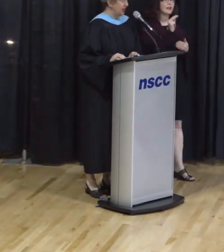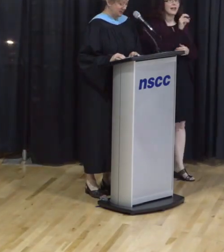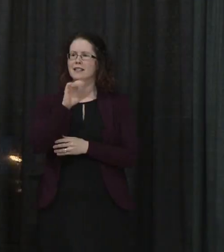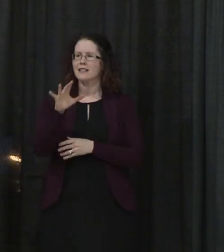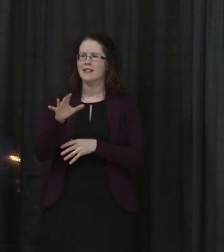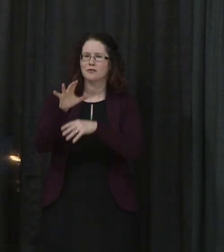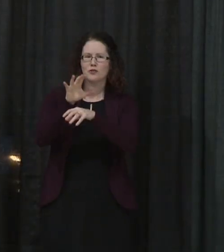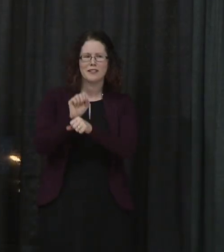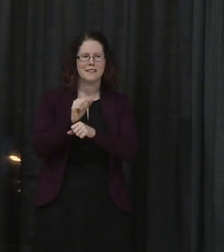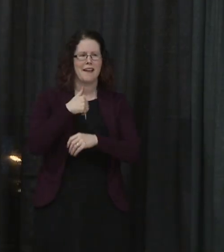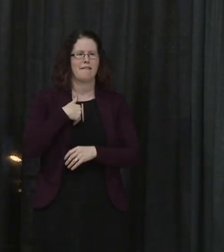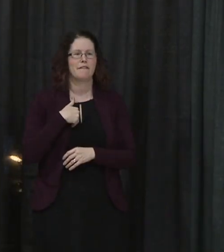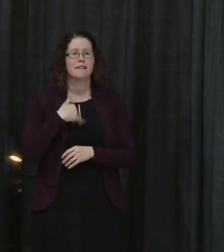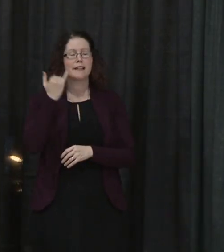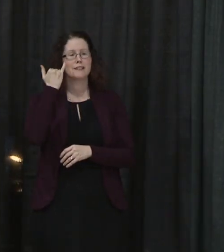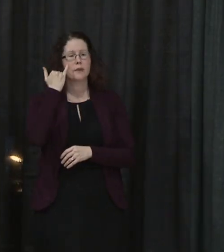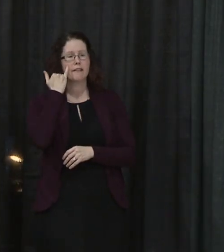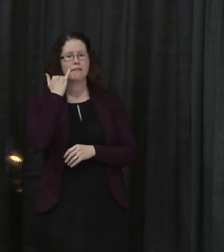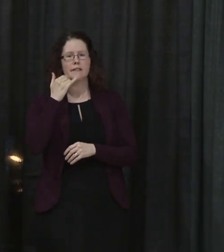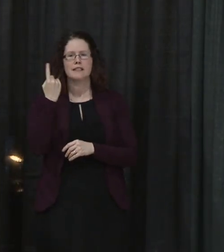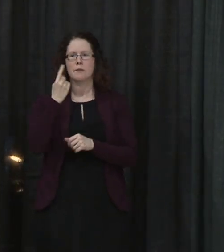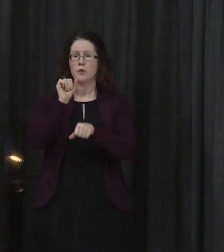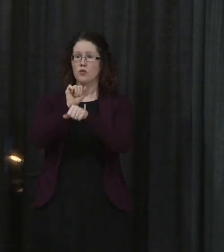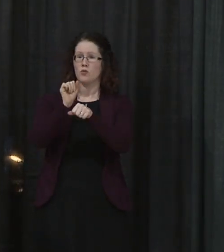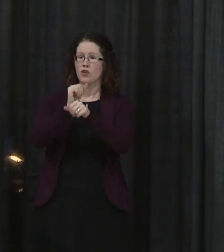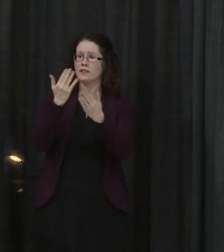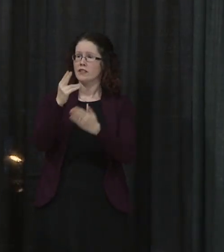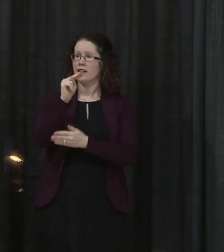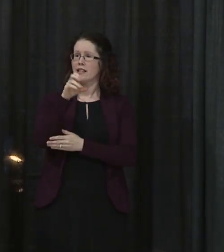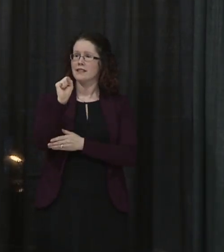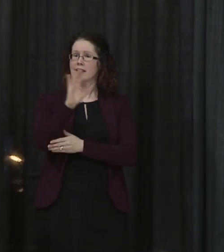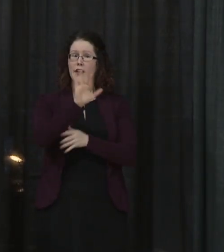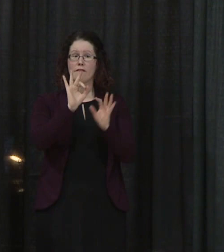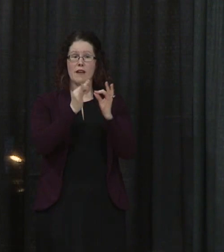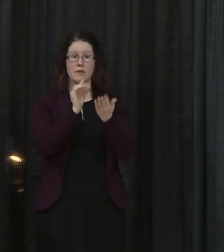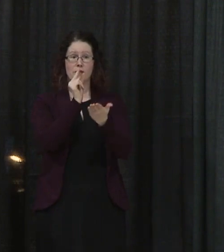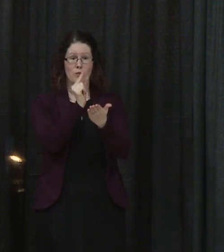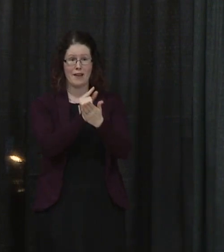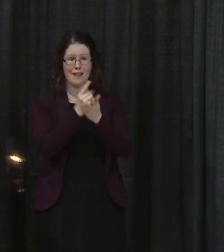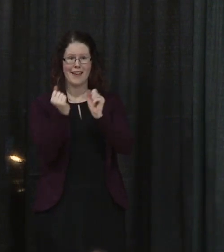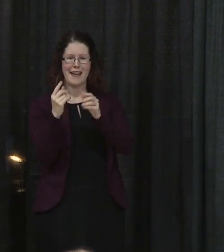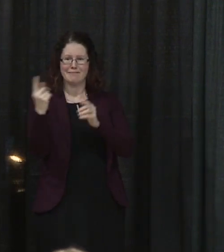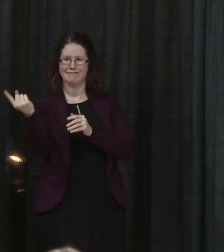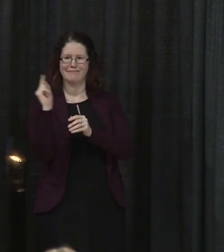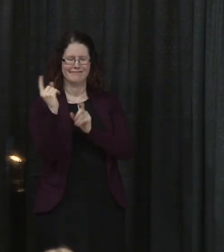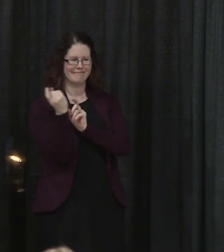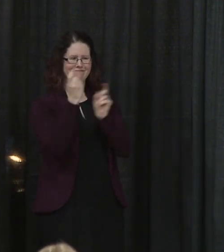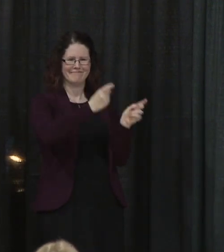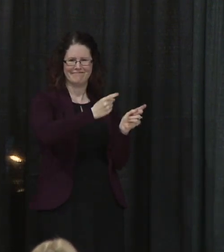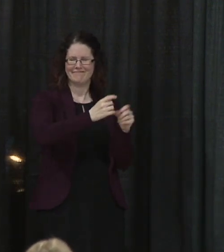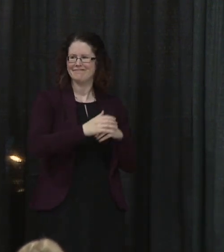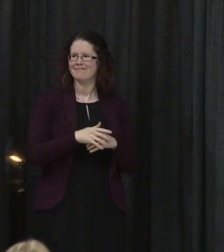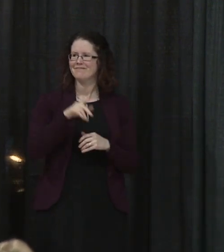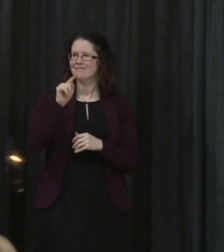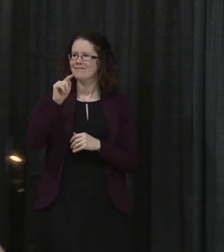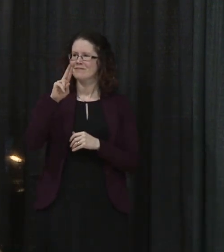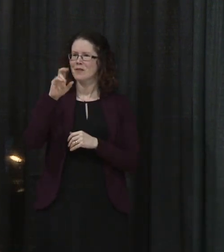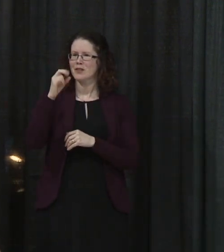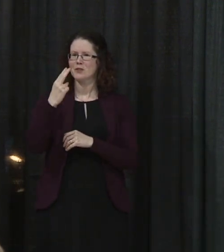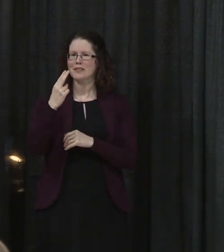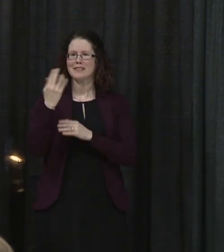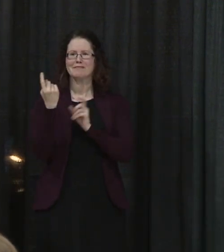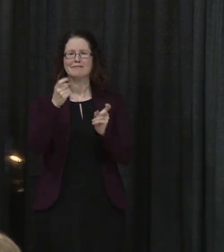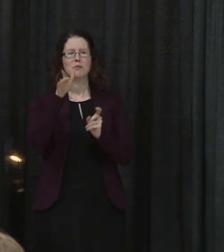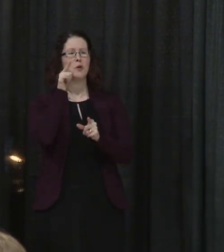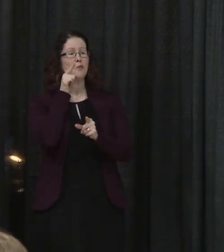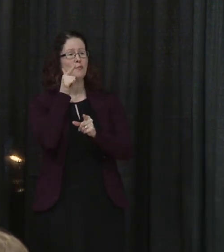them the opportunity to participate in the ceremony and present the credential. Trish Garretts now joins us to present her brother